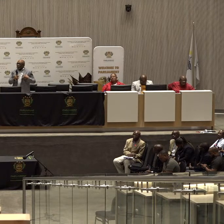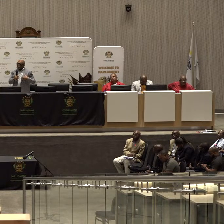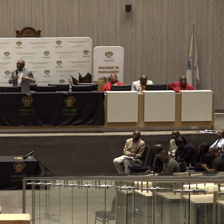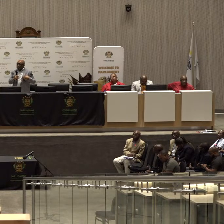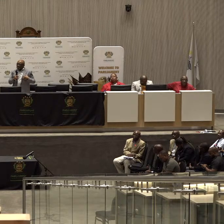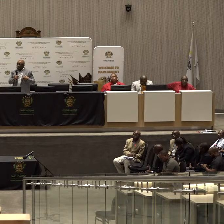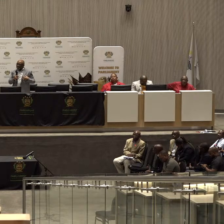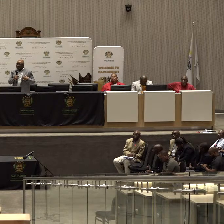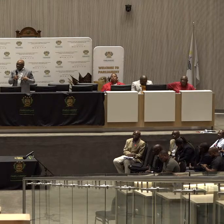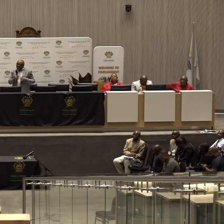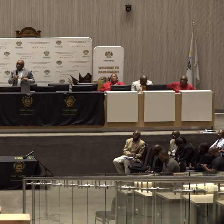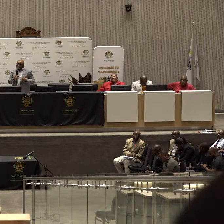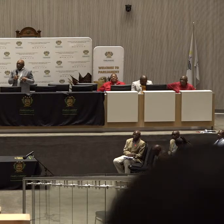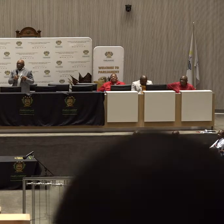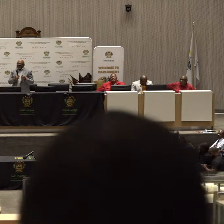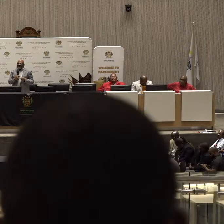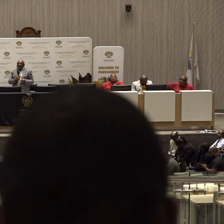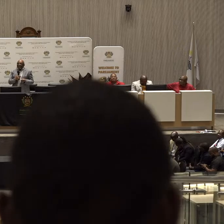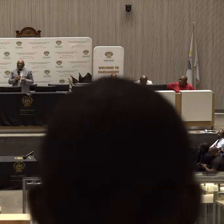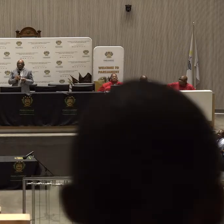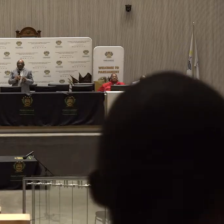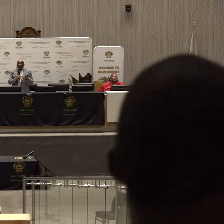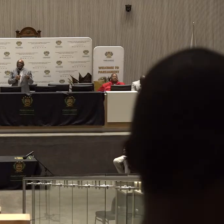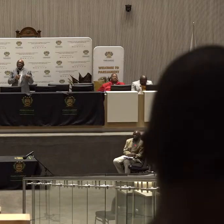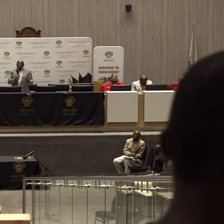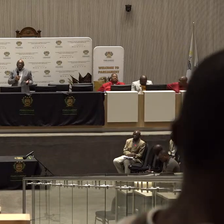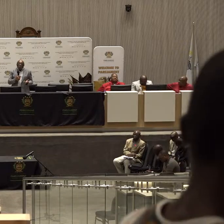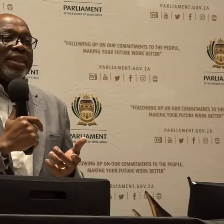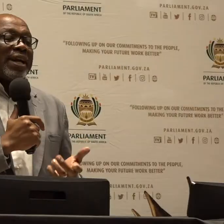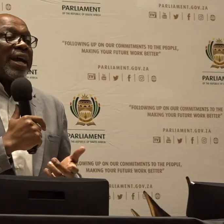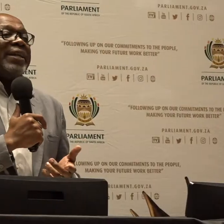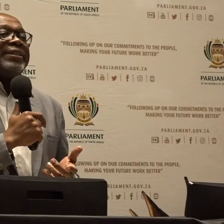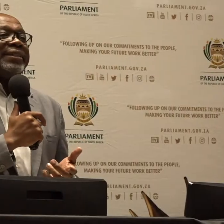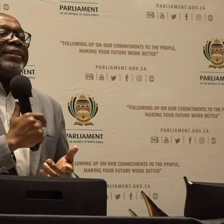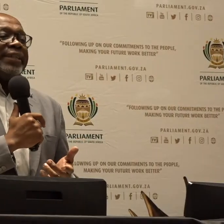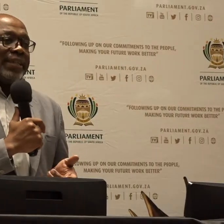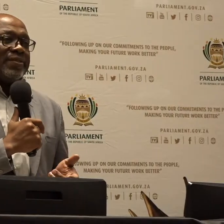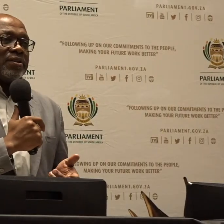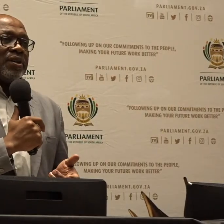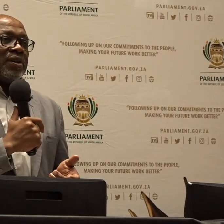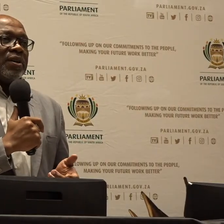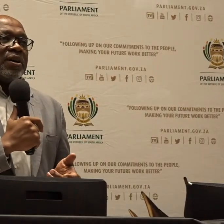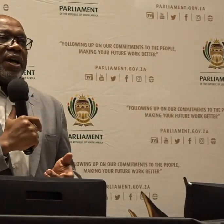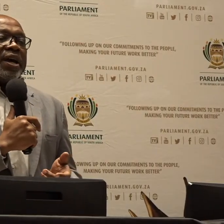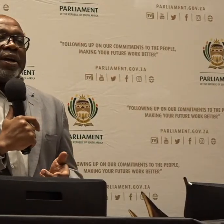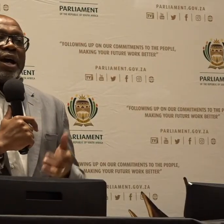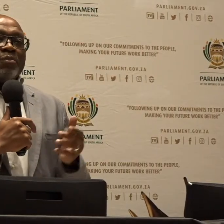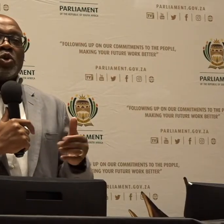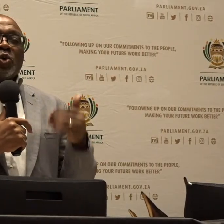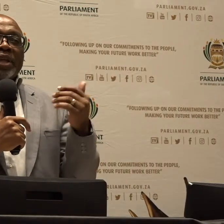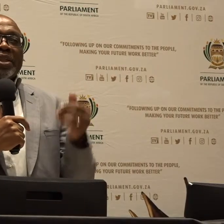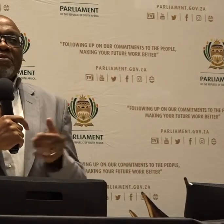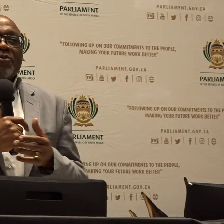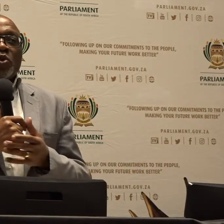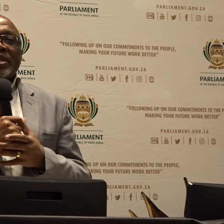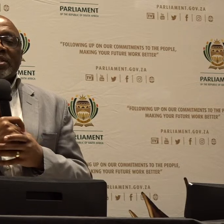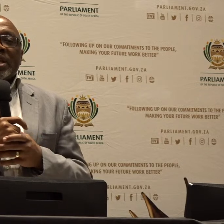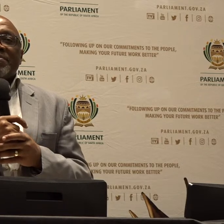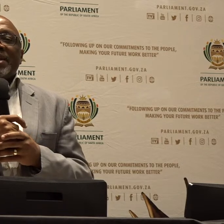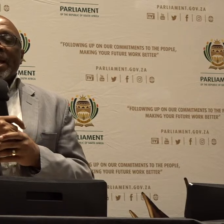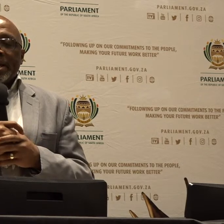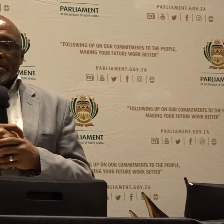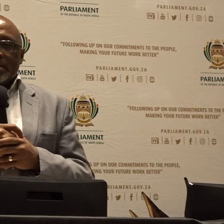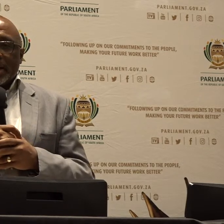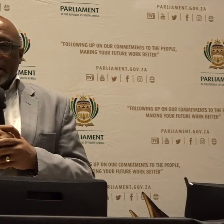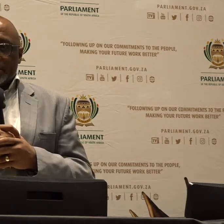logos in their shirts they will direct you but if you know where the canteen is I'm told that the food